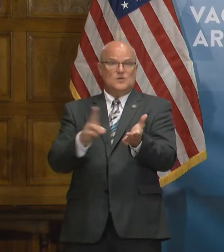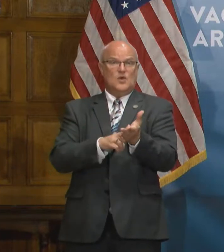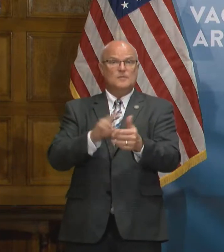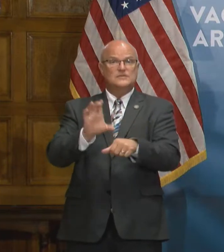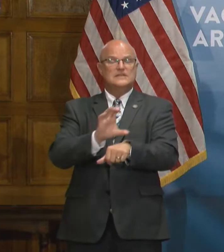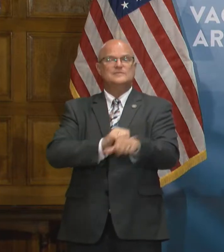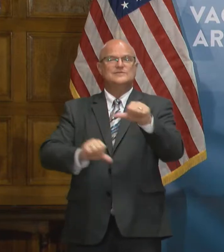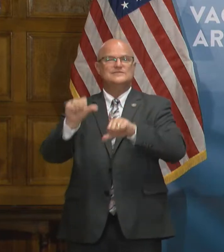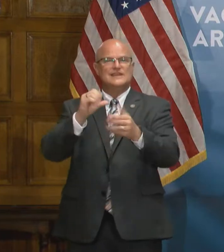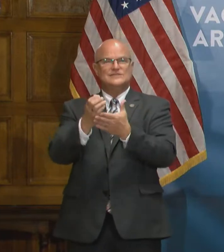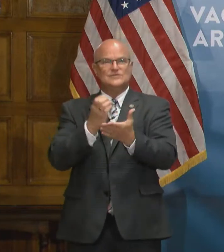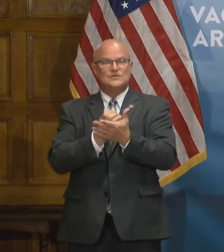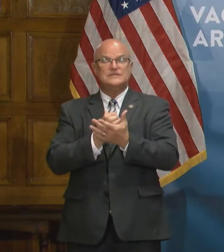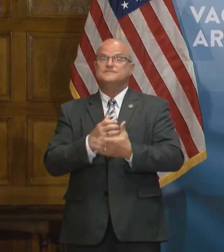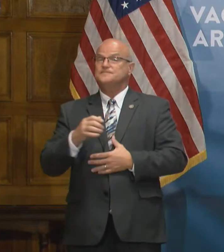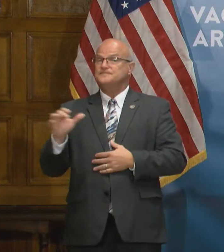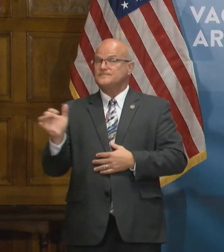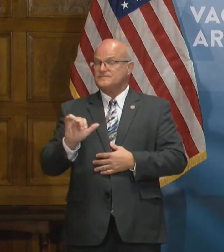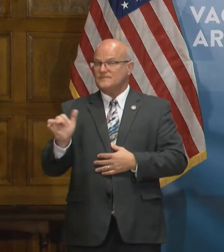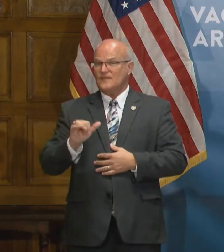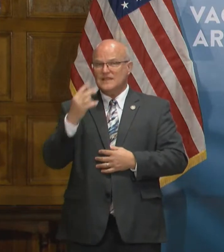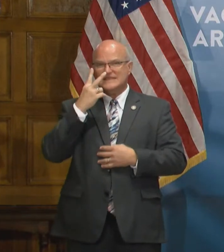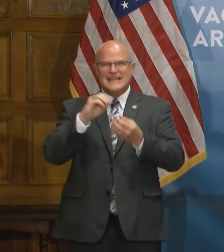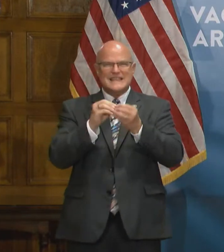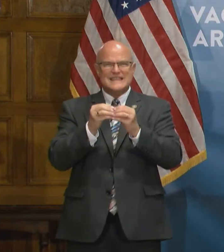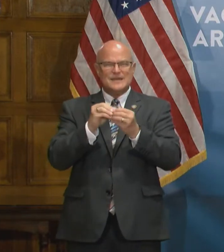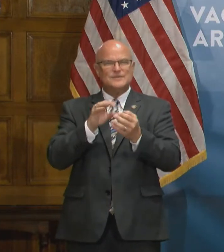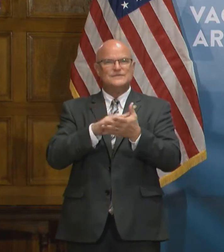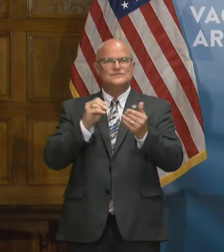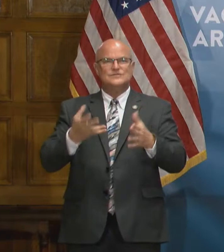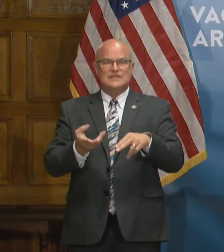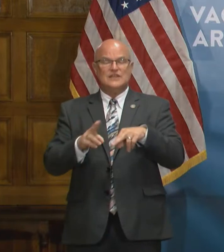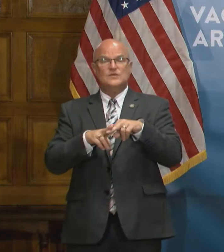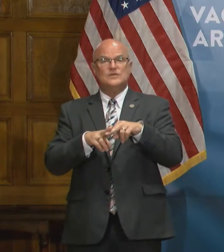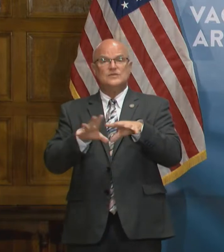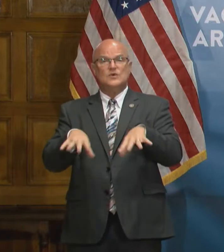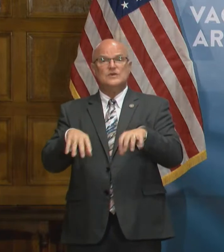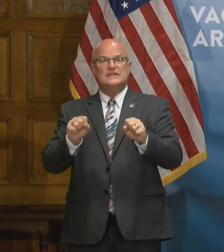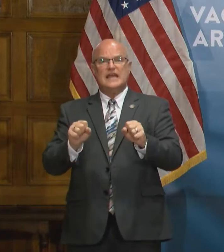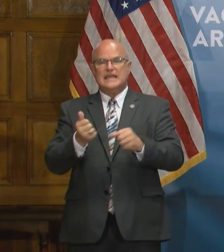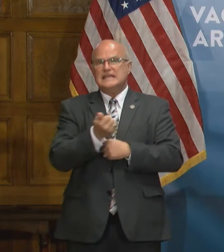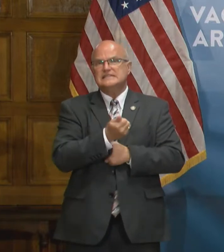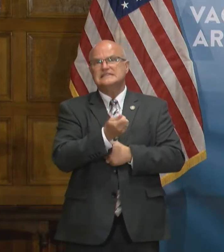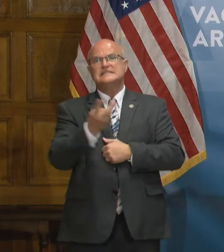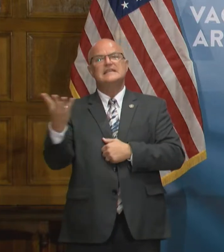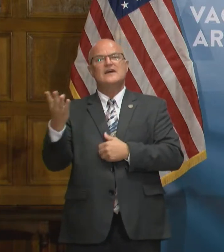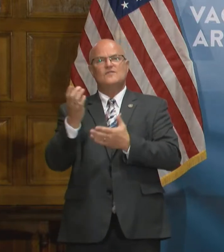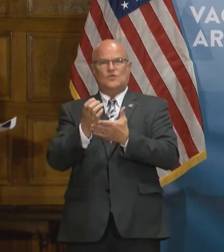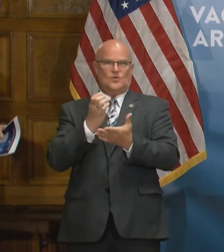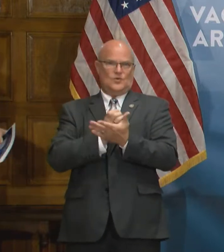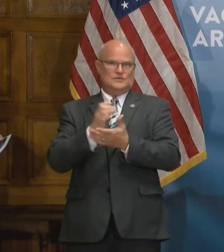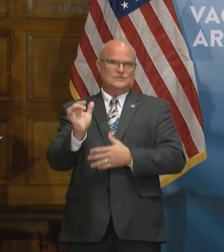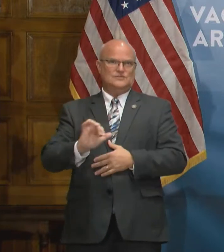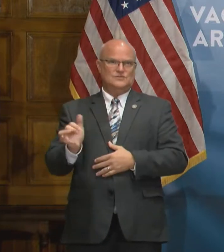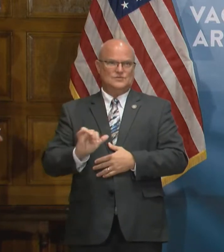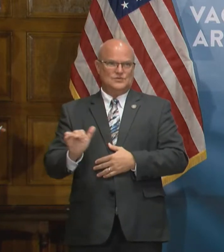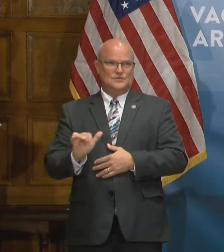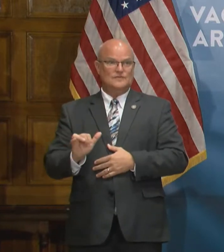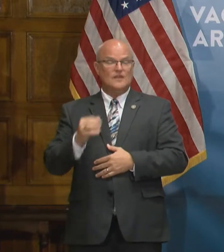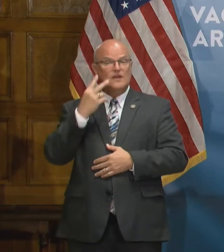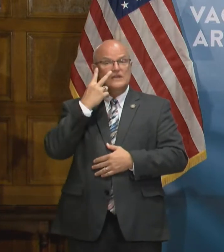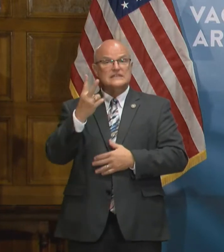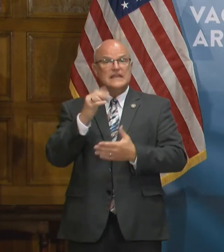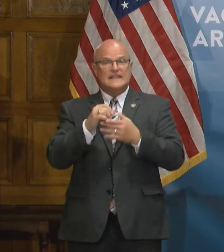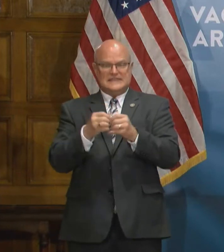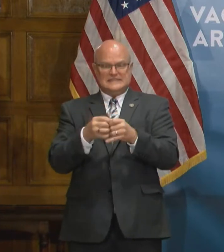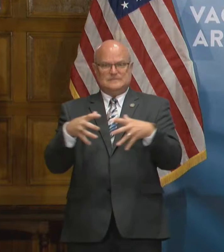science courses, we're also seeing numbers of students increase who are taking multiple computer science courses. We're also seeing